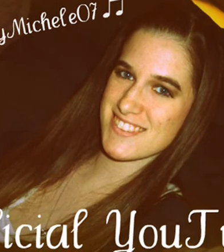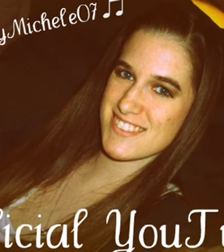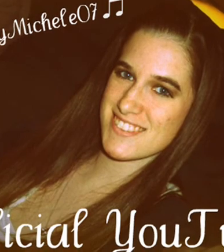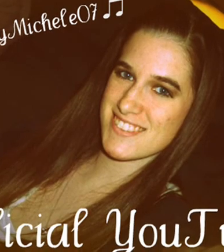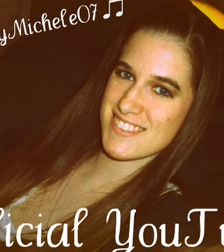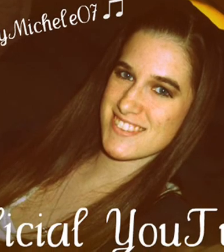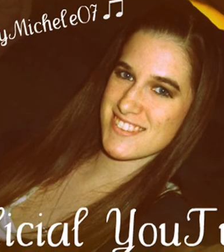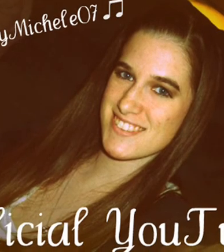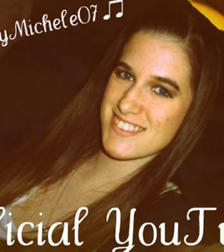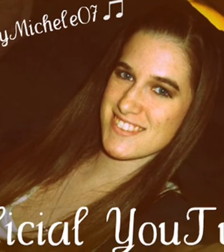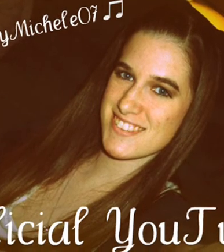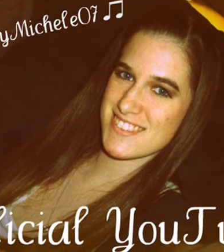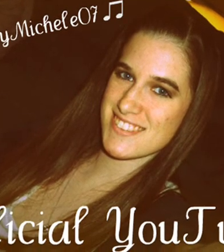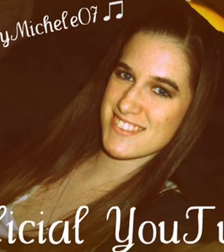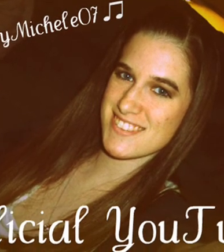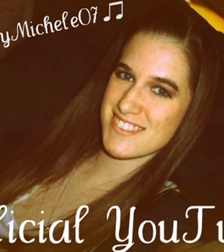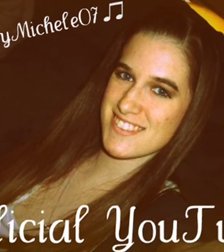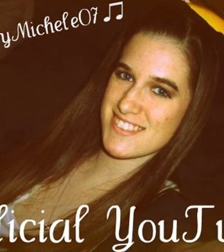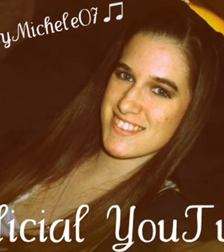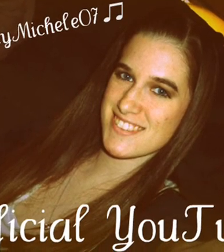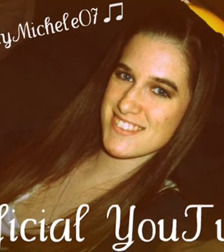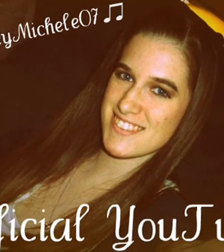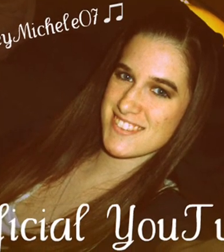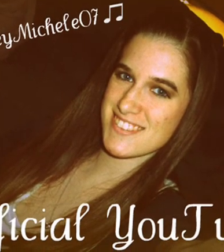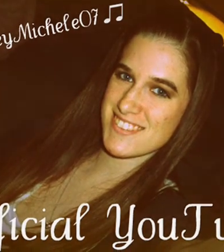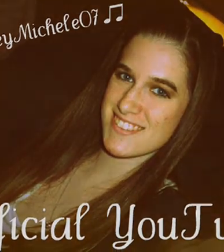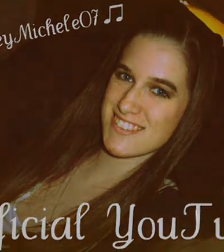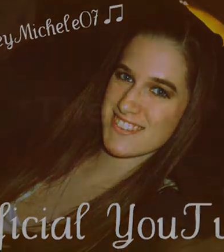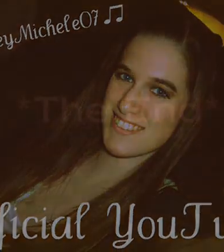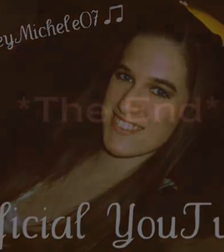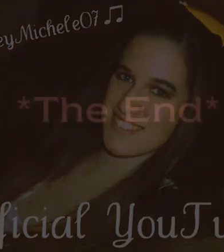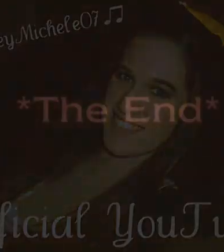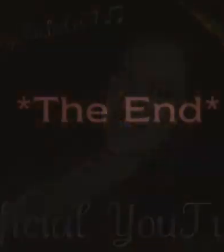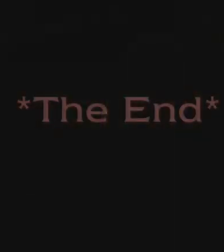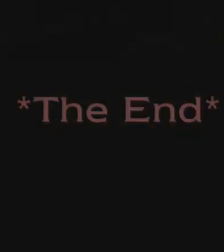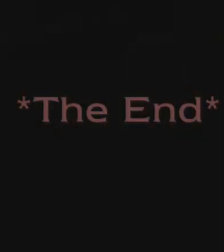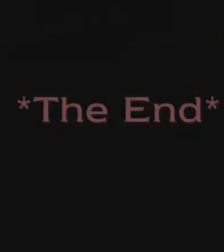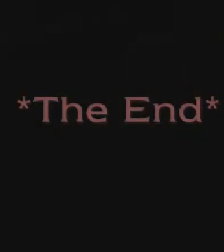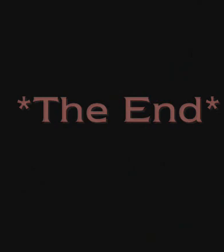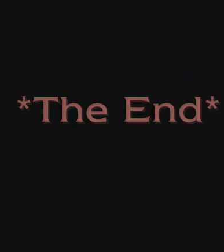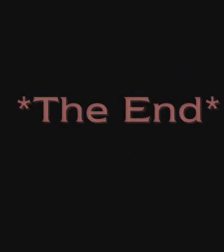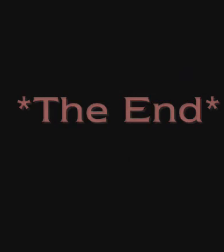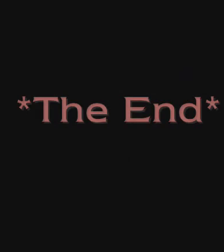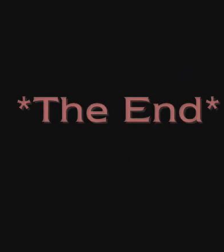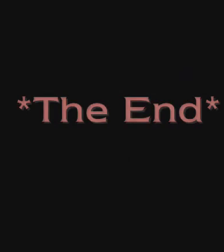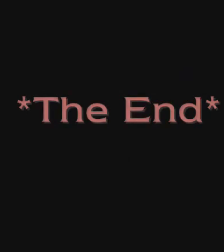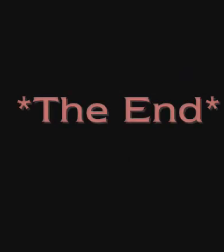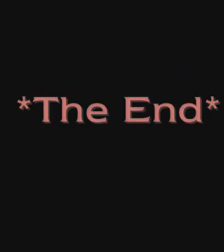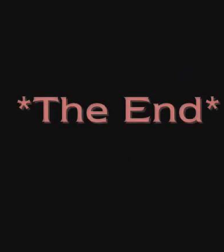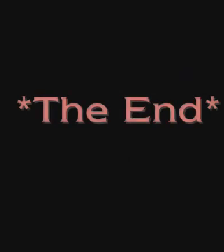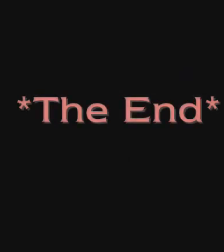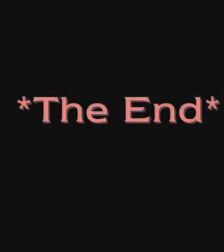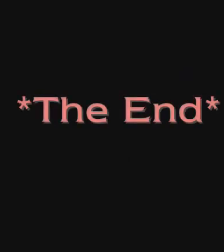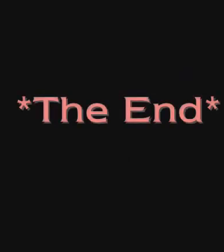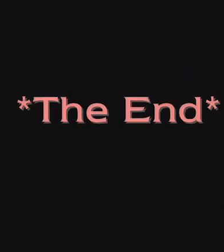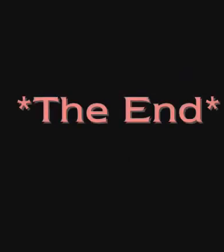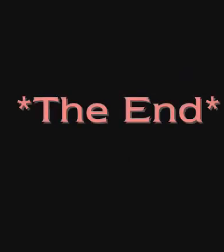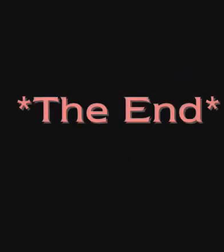I didn't want to say I'm sorry for breaking us